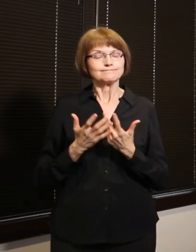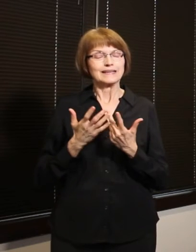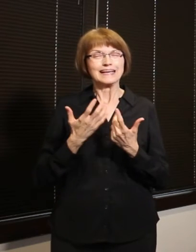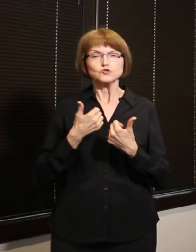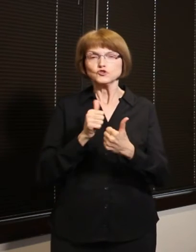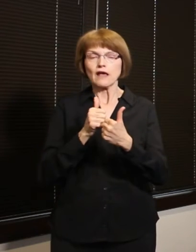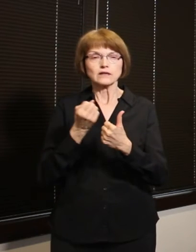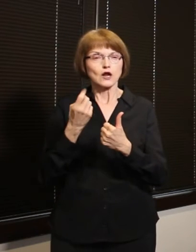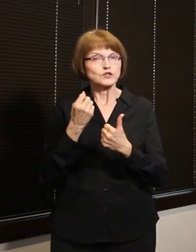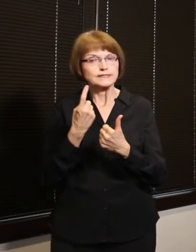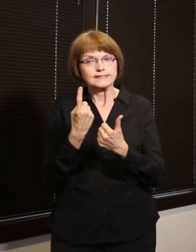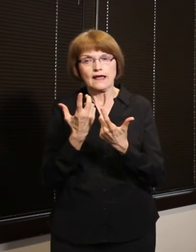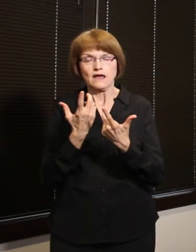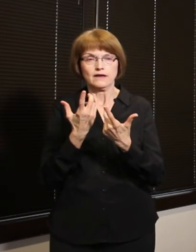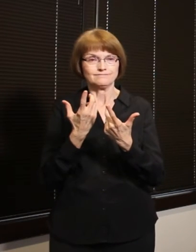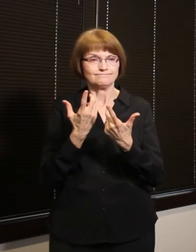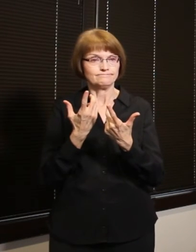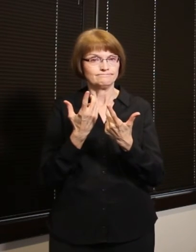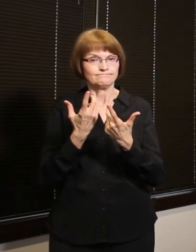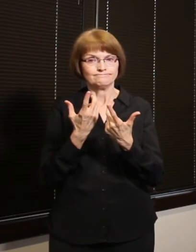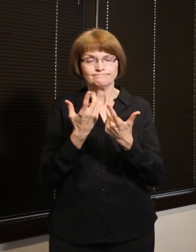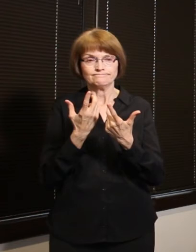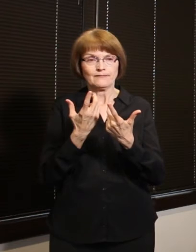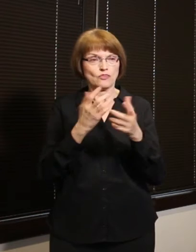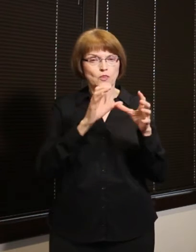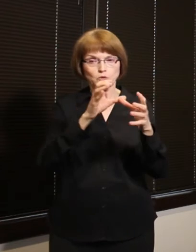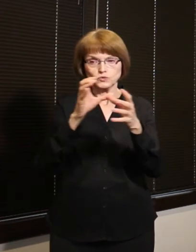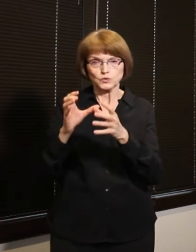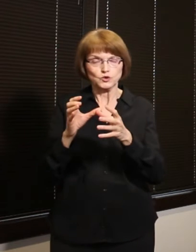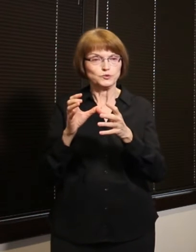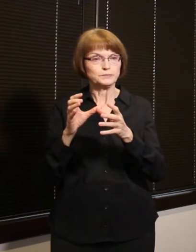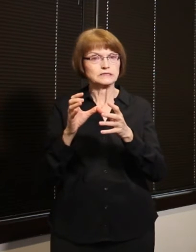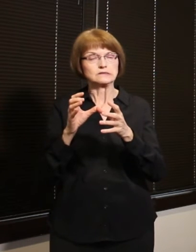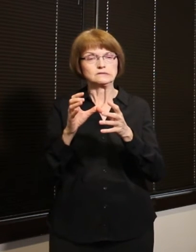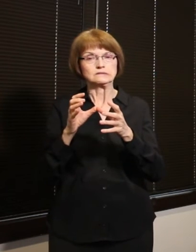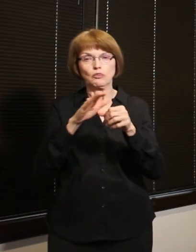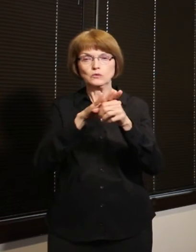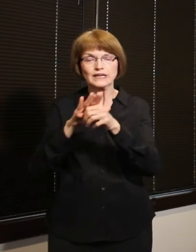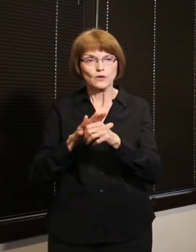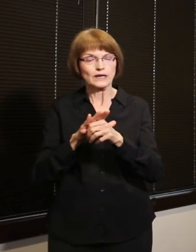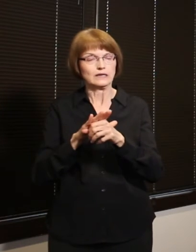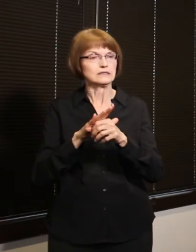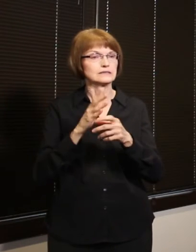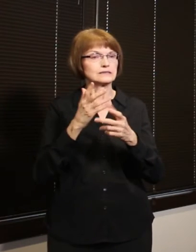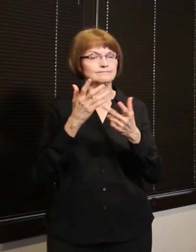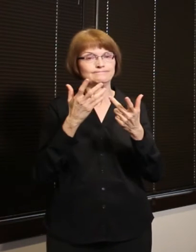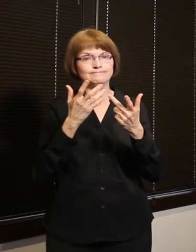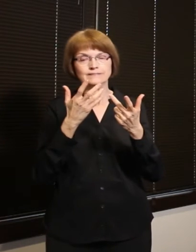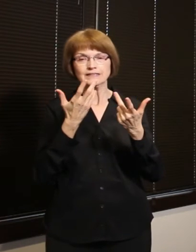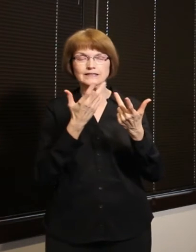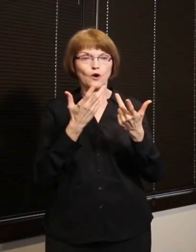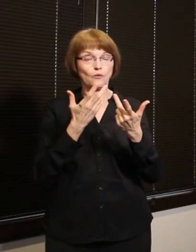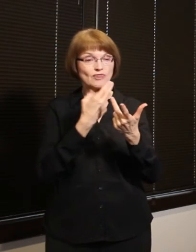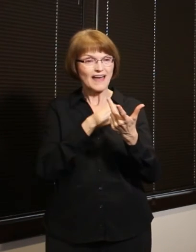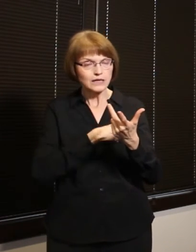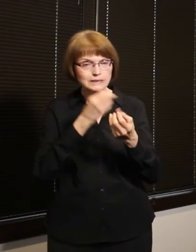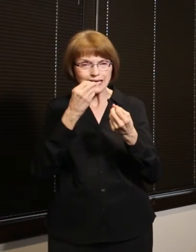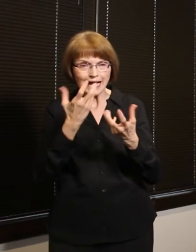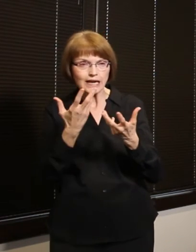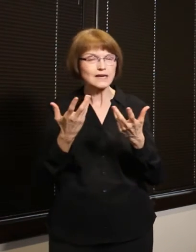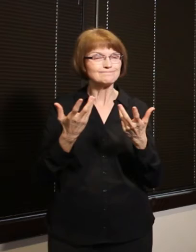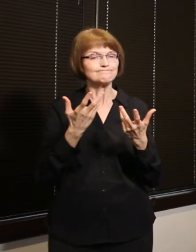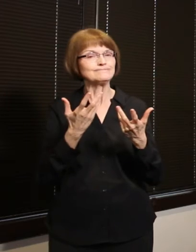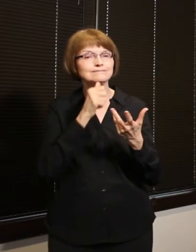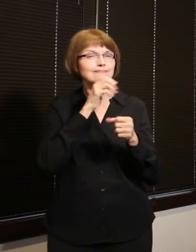understand what's happening within those populations according to hospitalization data. So we're getting more and more data on,